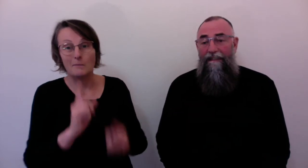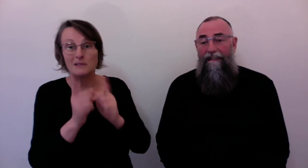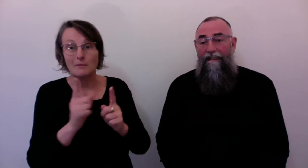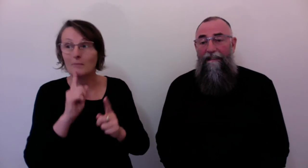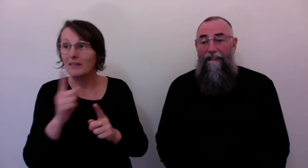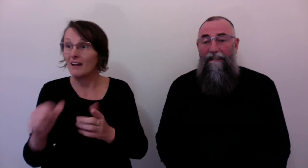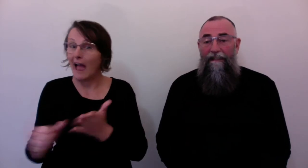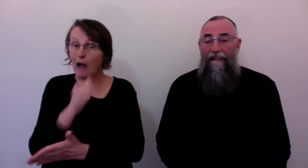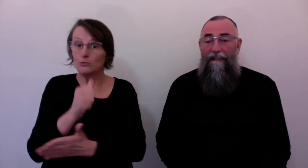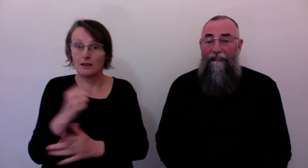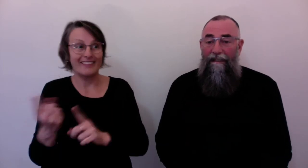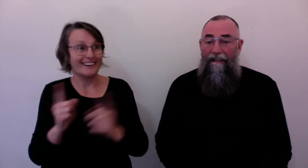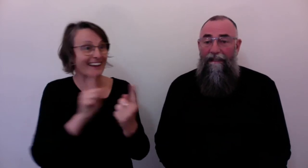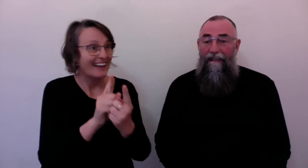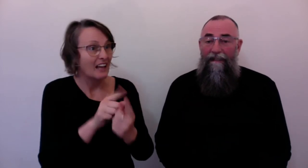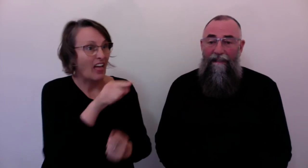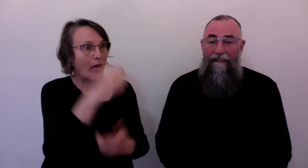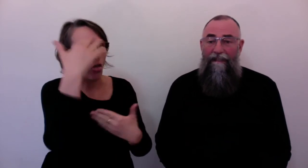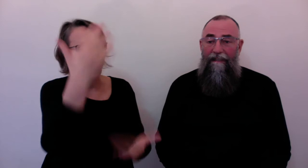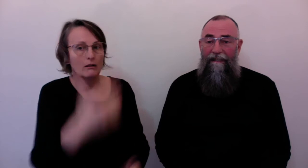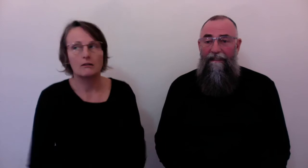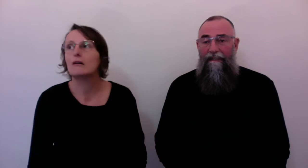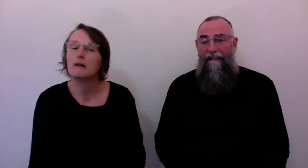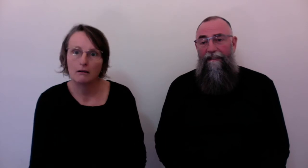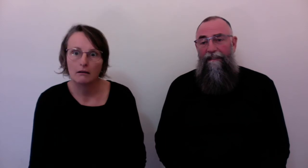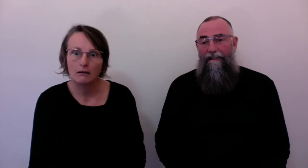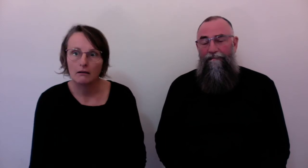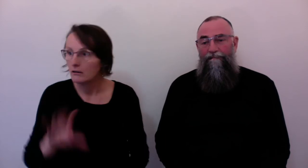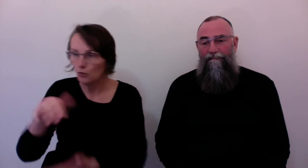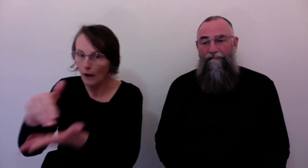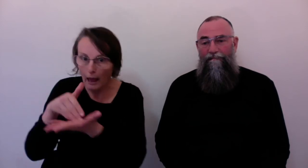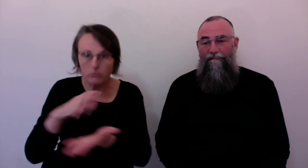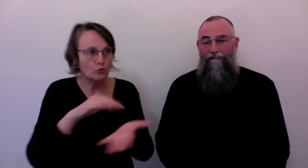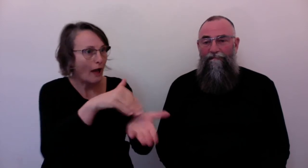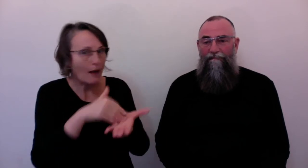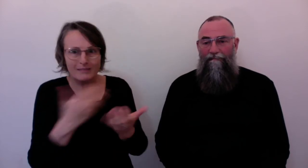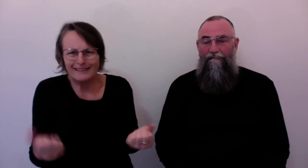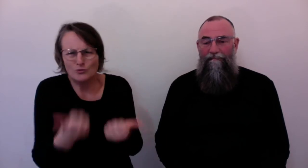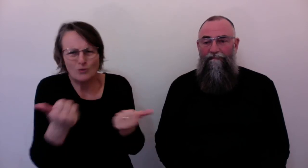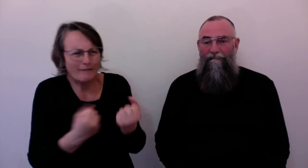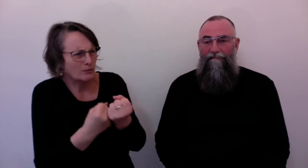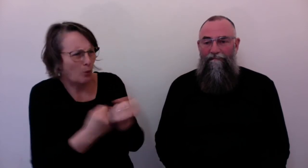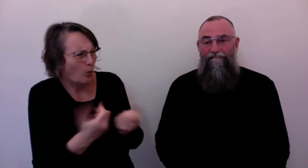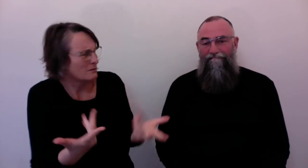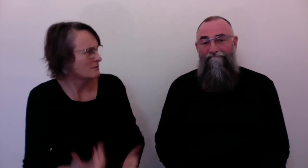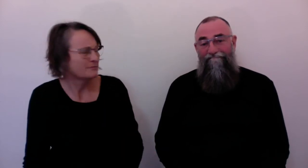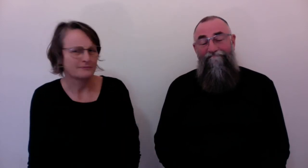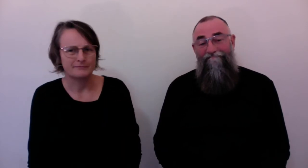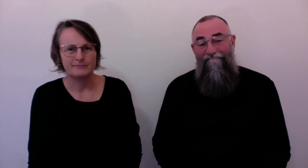no idea as well. And you're like, cool. Well, I just got booted out of there. There's a lack of support, isn't it? It is, yes.